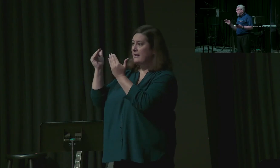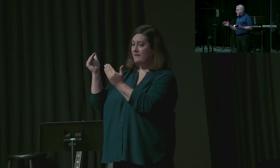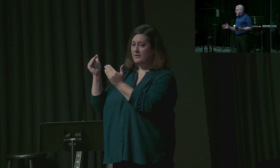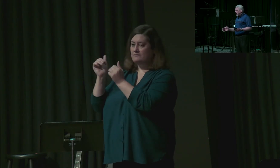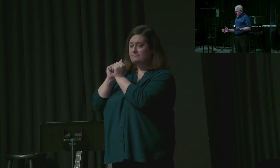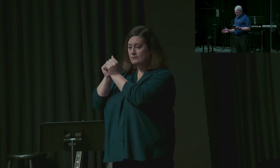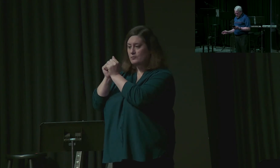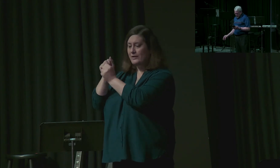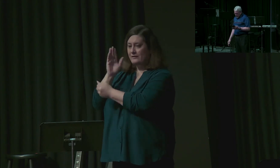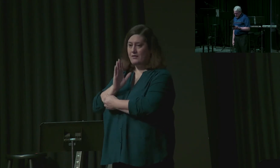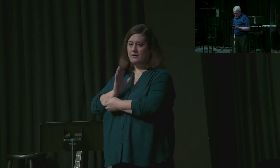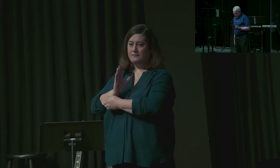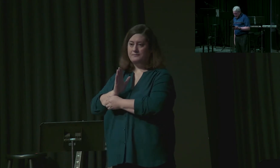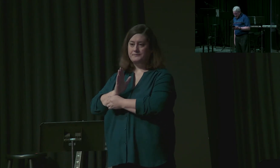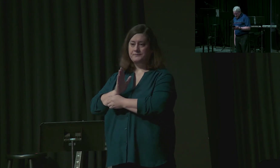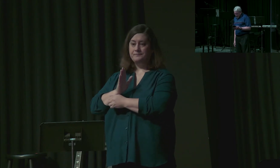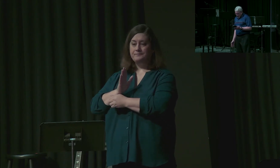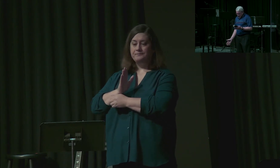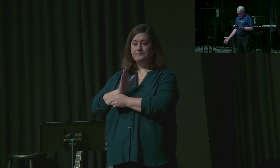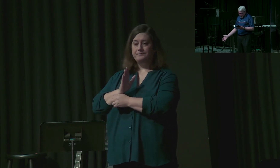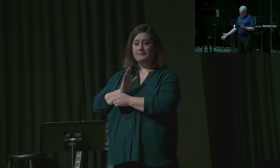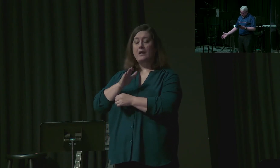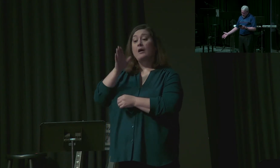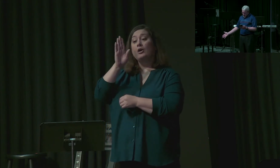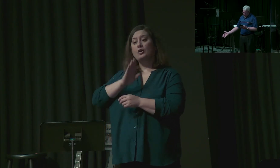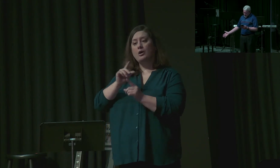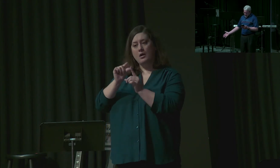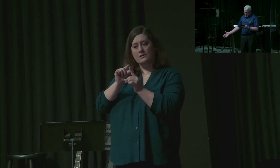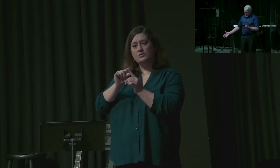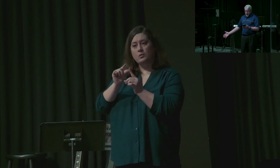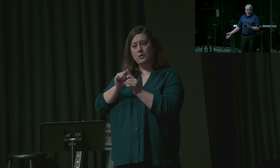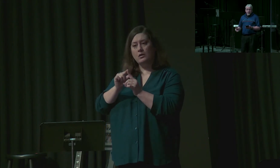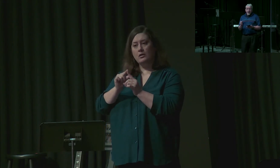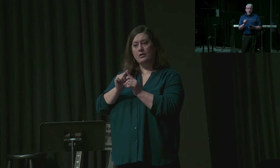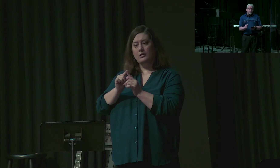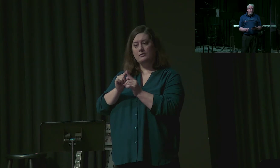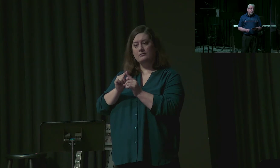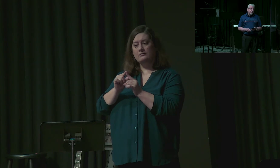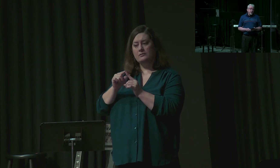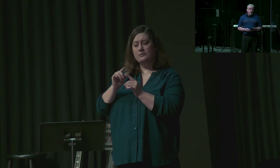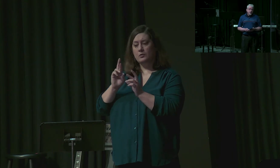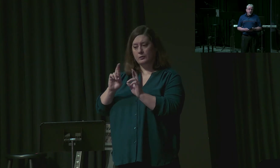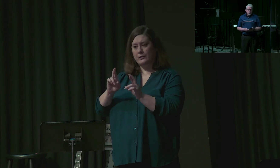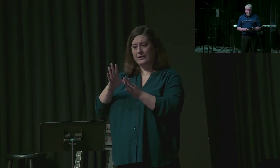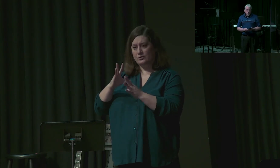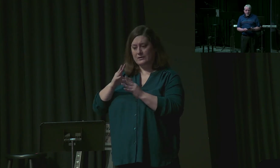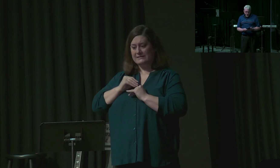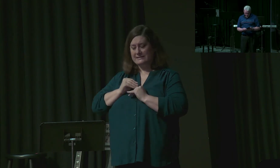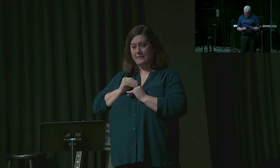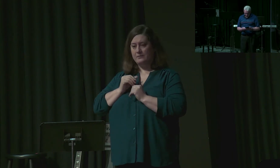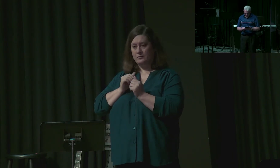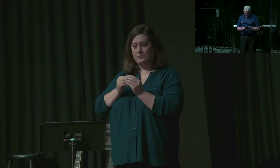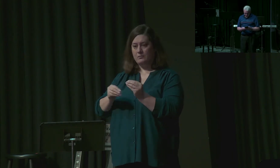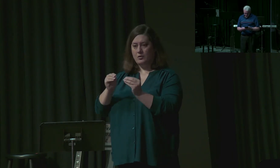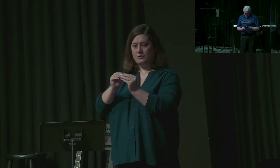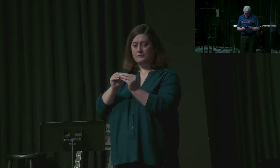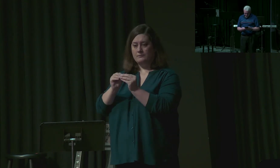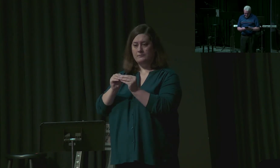becomes more contoured. Hardships are accepted, in fact, even triumphed